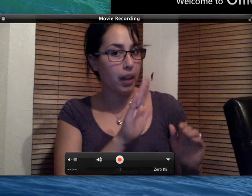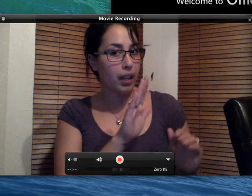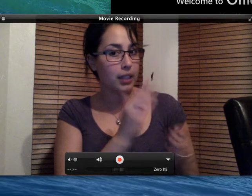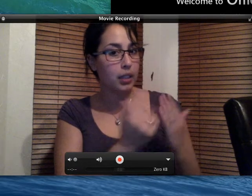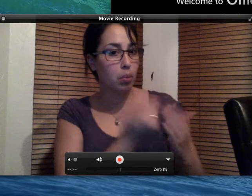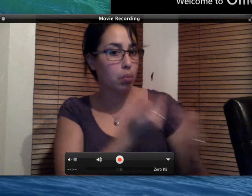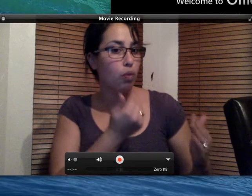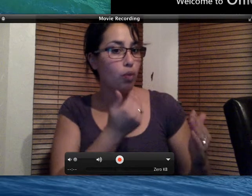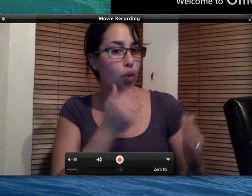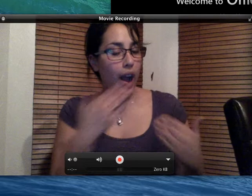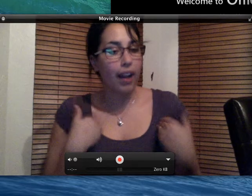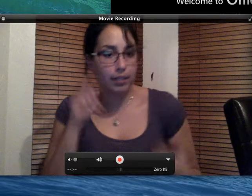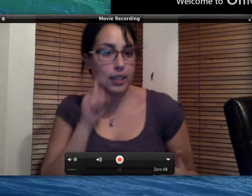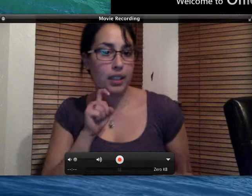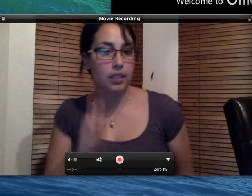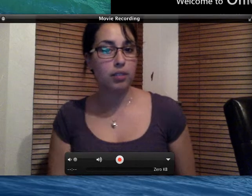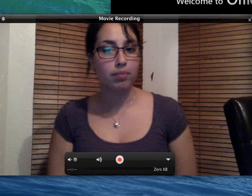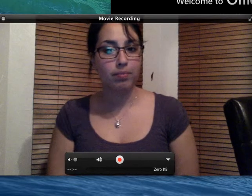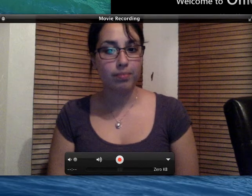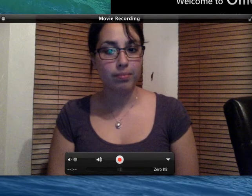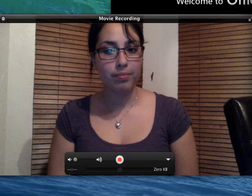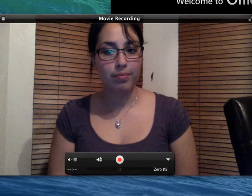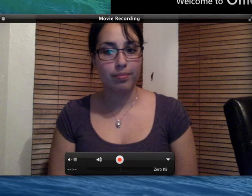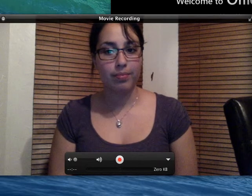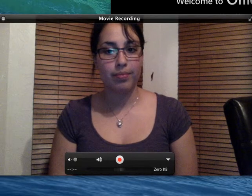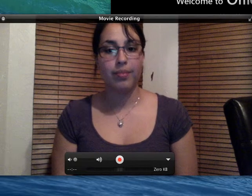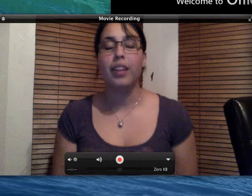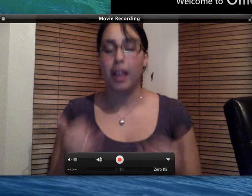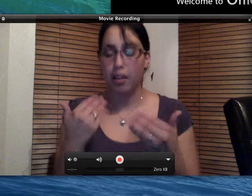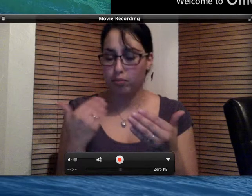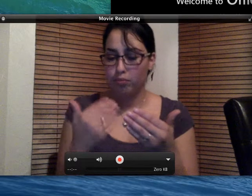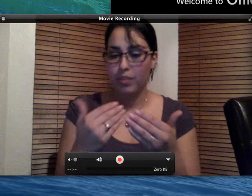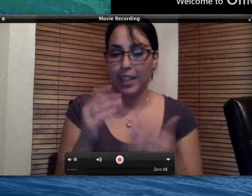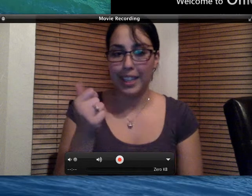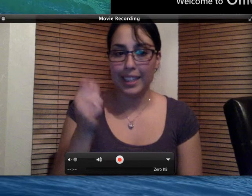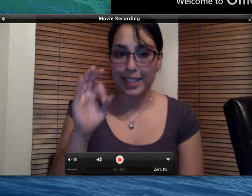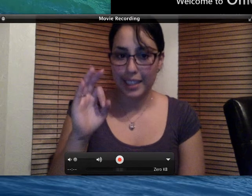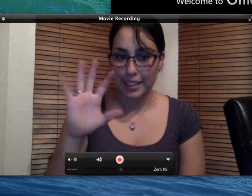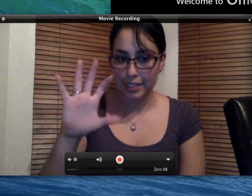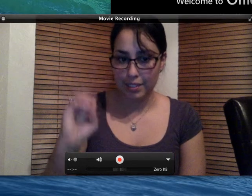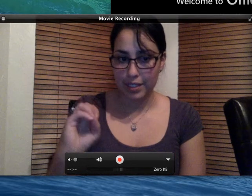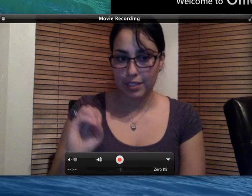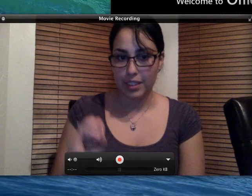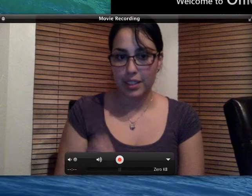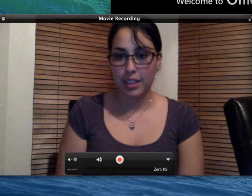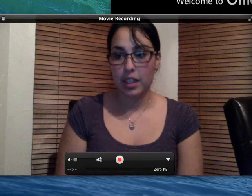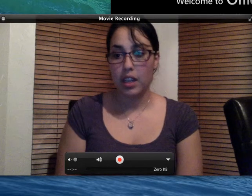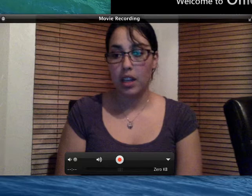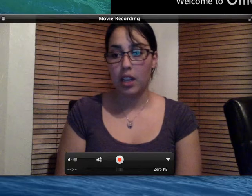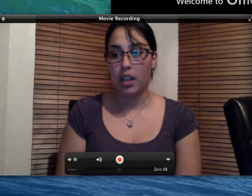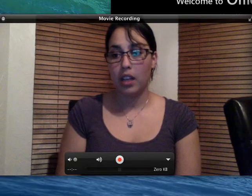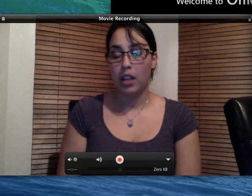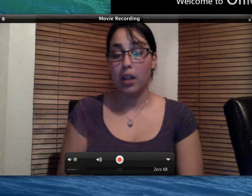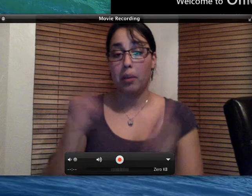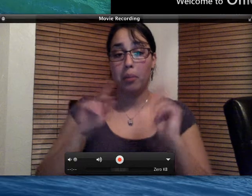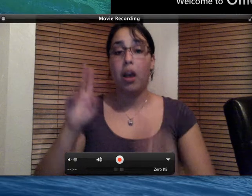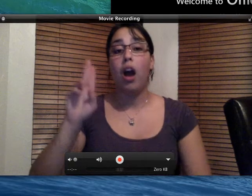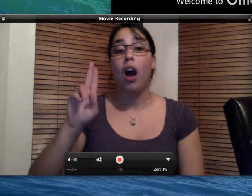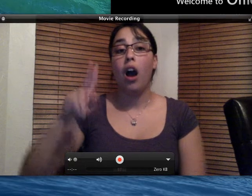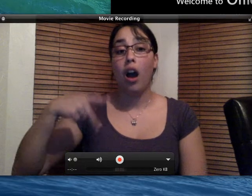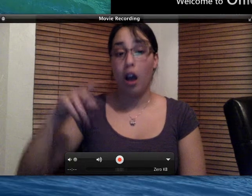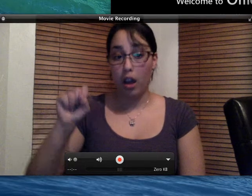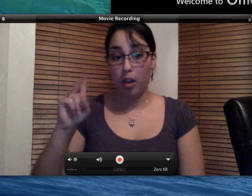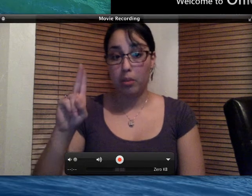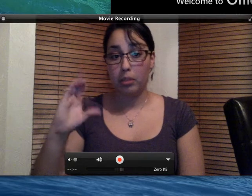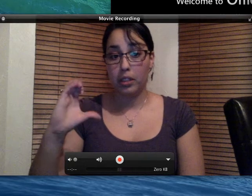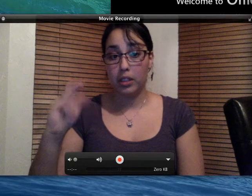Masters and Johnson, now we're moving forward to the 1950s. Masters and Johnson were upsuck skeptics, which is also really